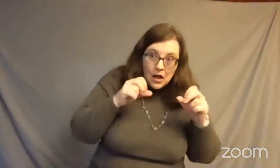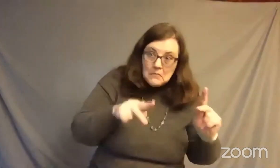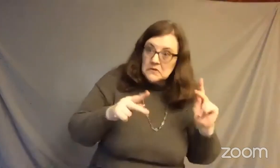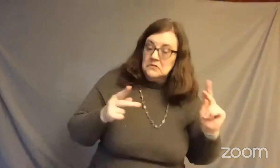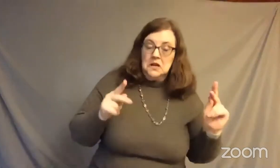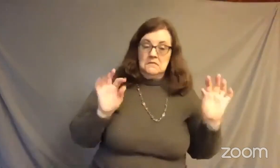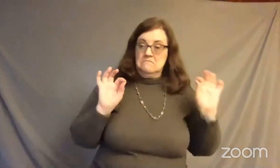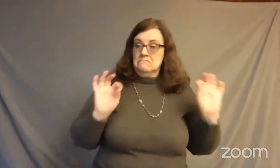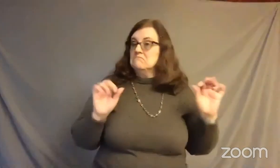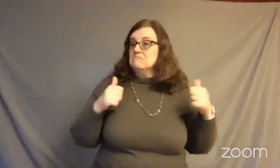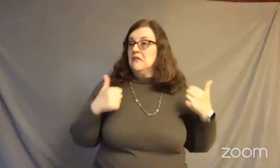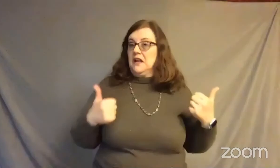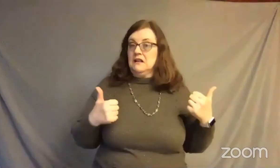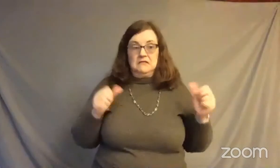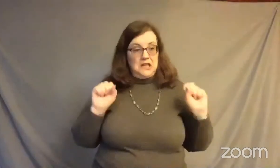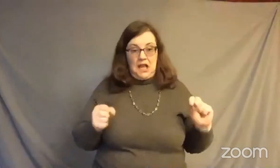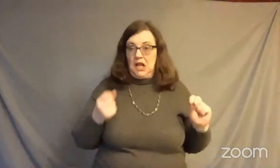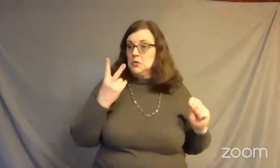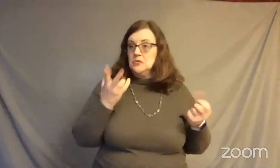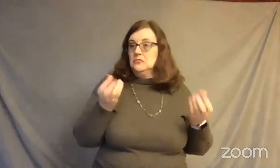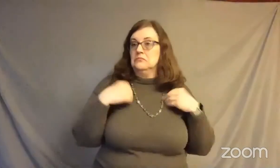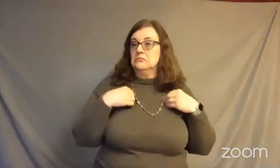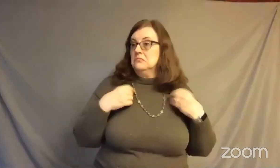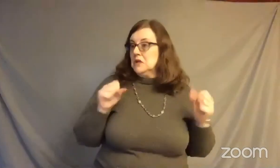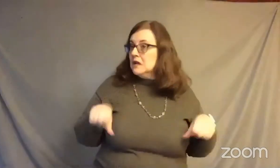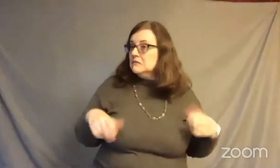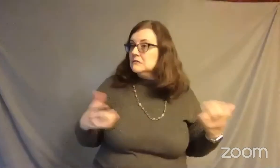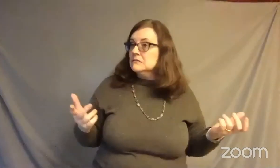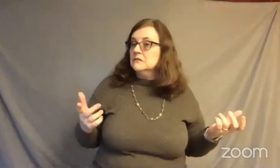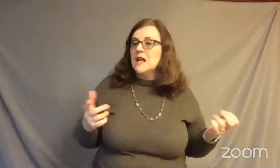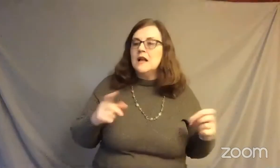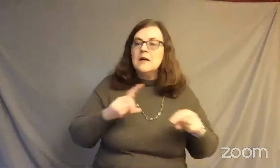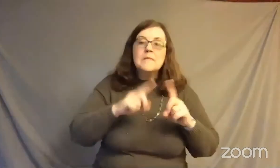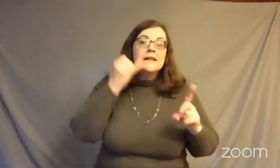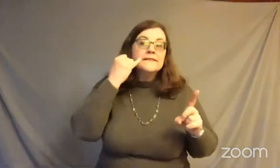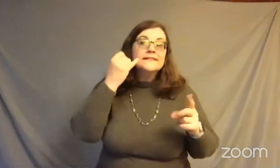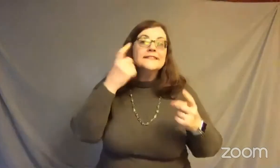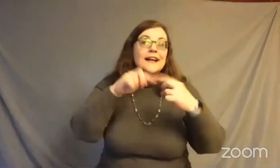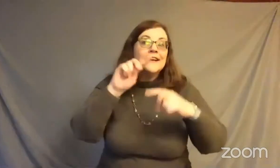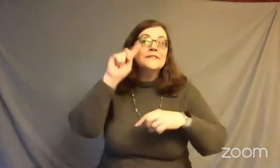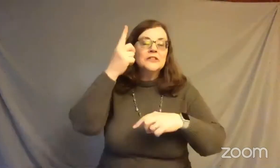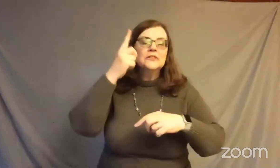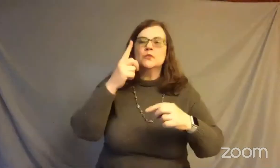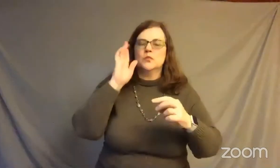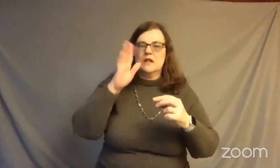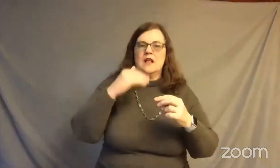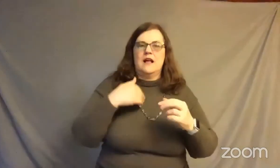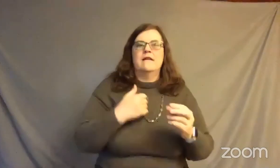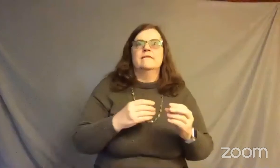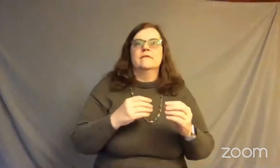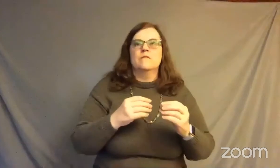languages as well, if they have the opportunity to do so. There's no reason that a child couldn't learn multiple languages.